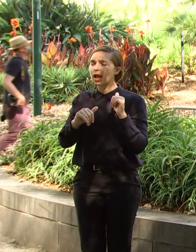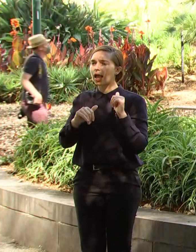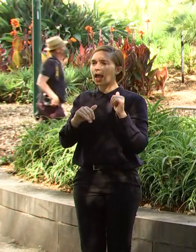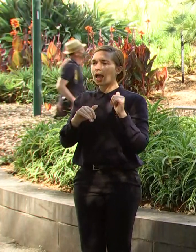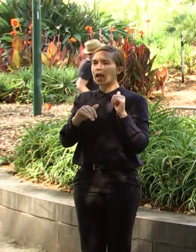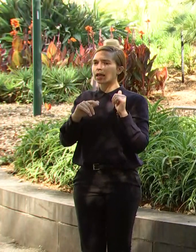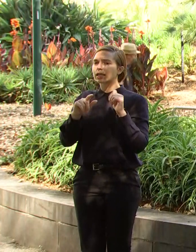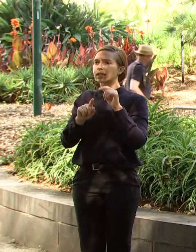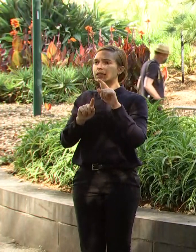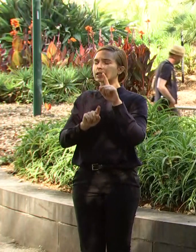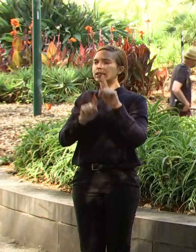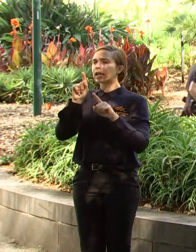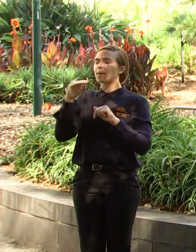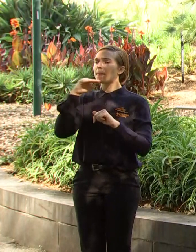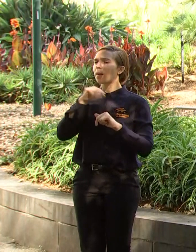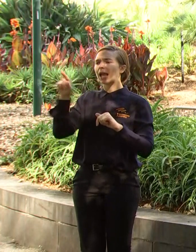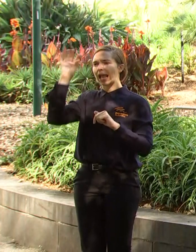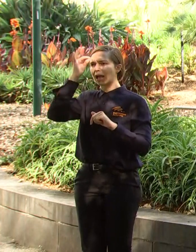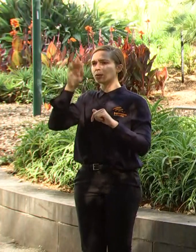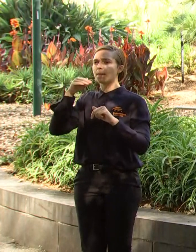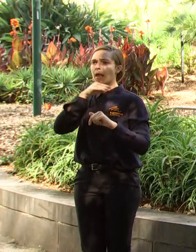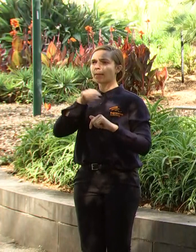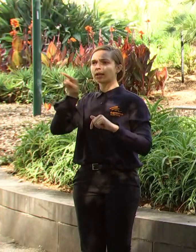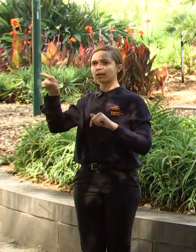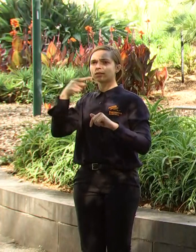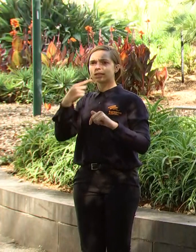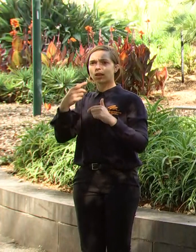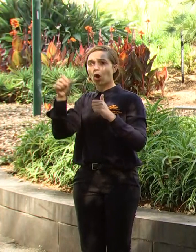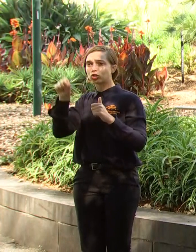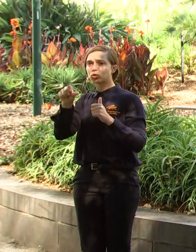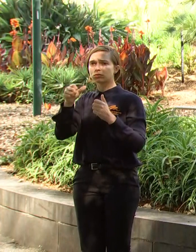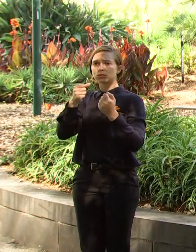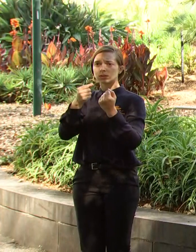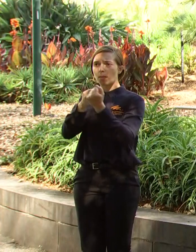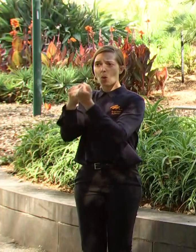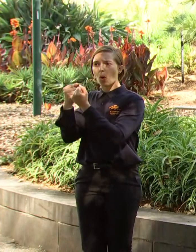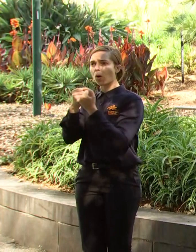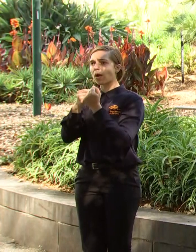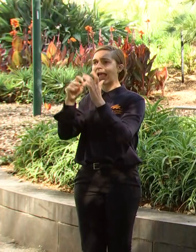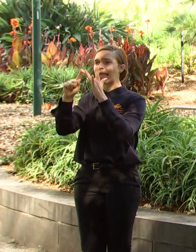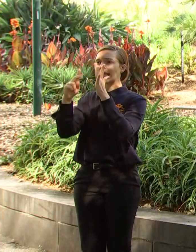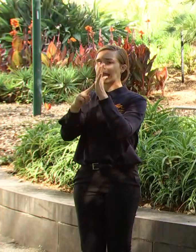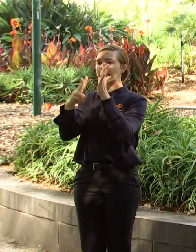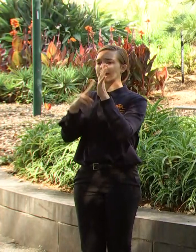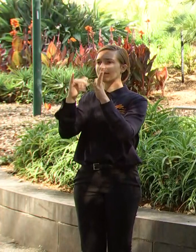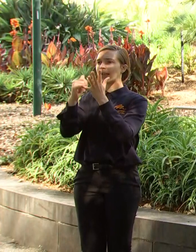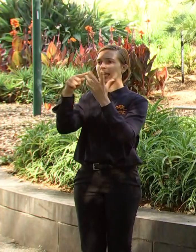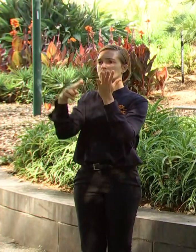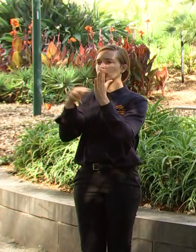sense the Invasion Day protest. Should we be supporting any public events, whether no matter what side of politics you're on?